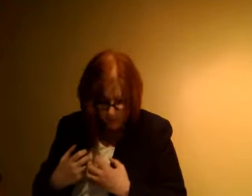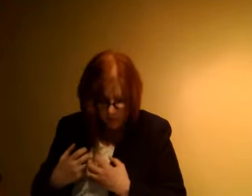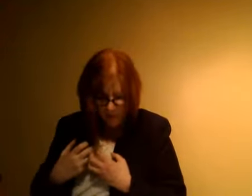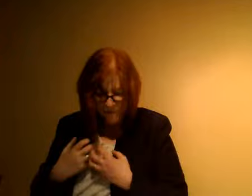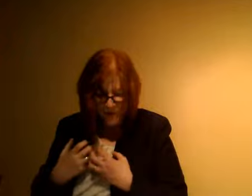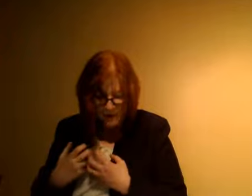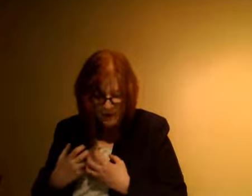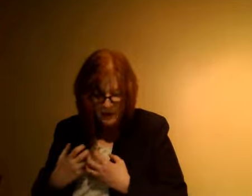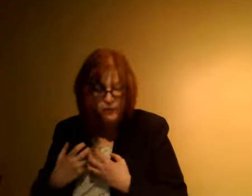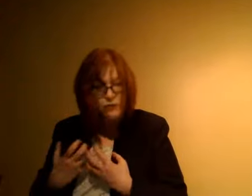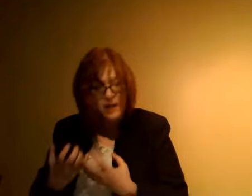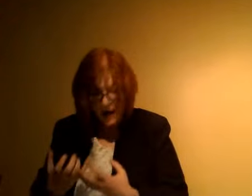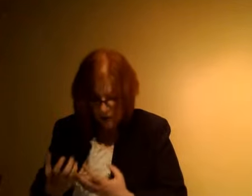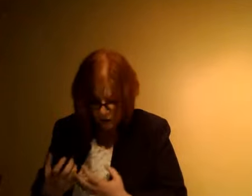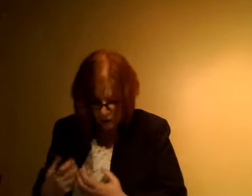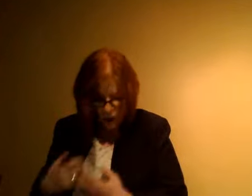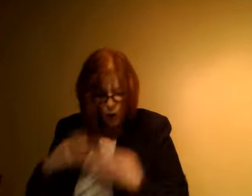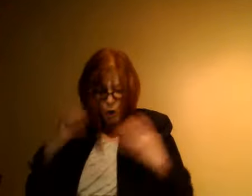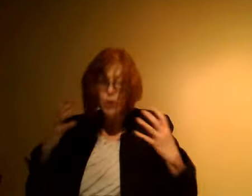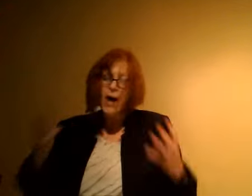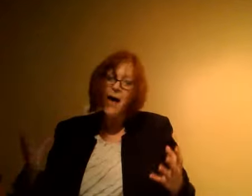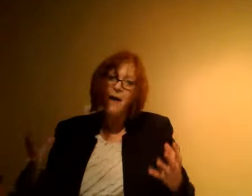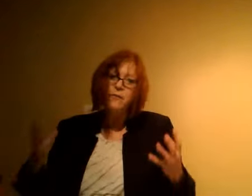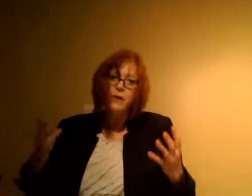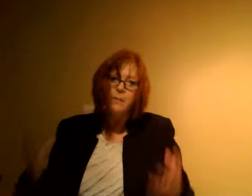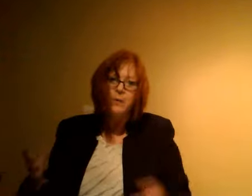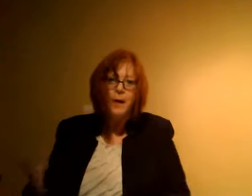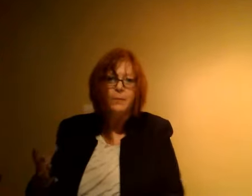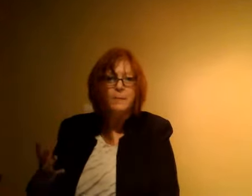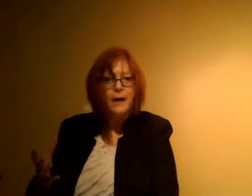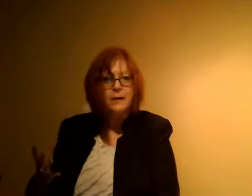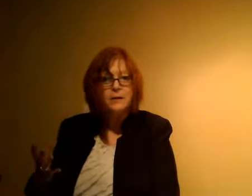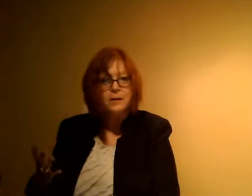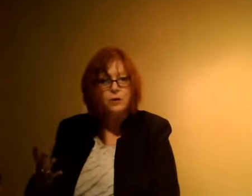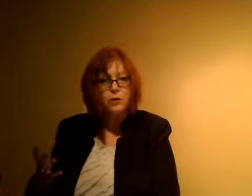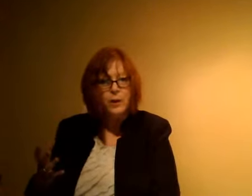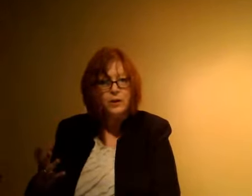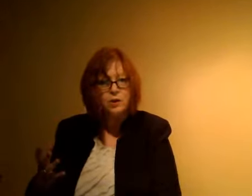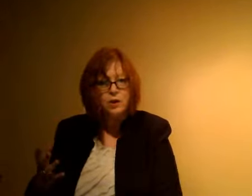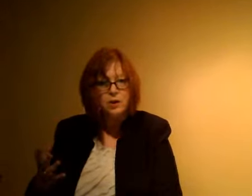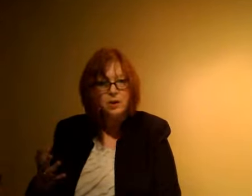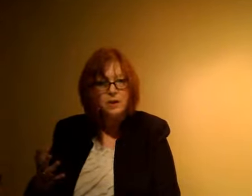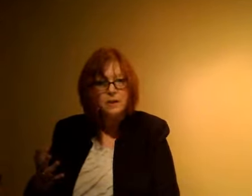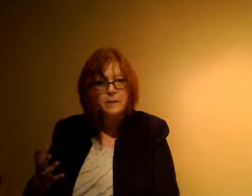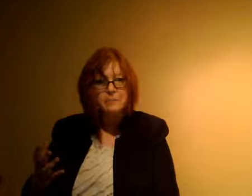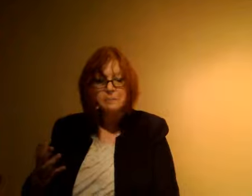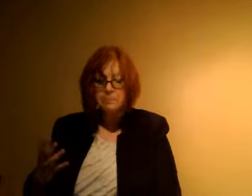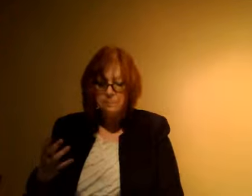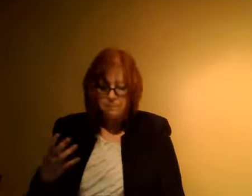or involuntary reaction to every problematic situation.